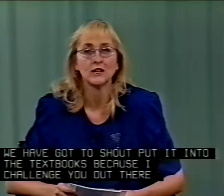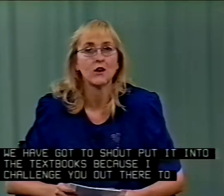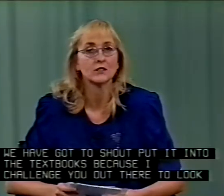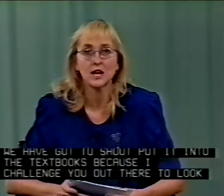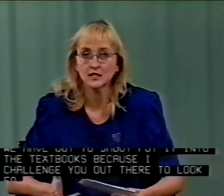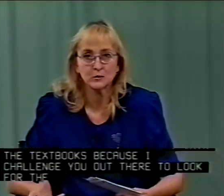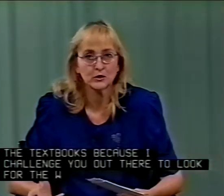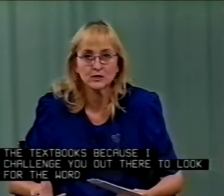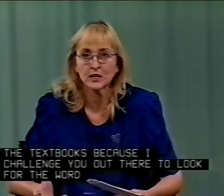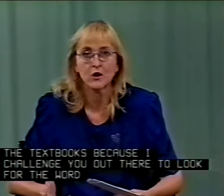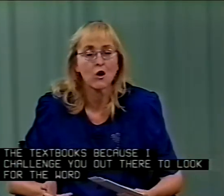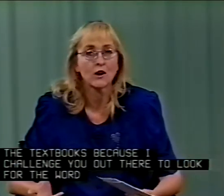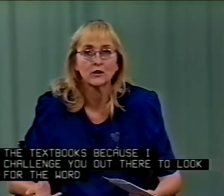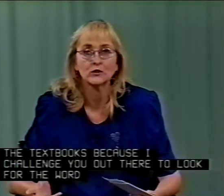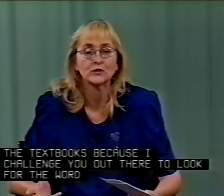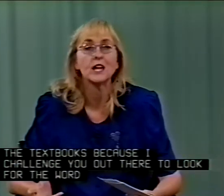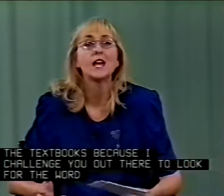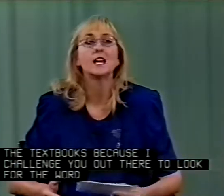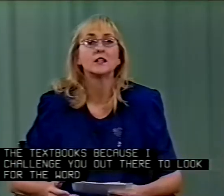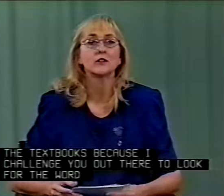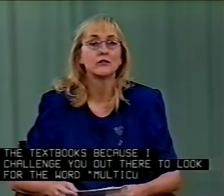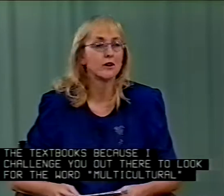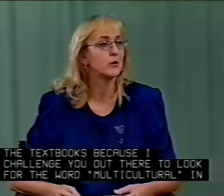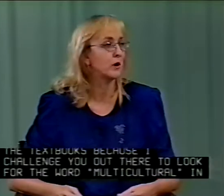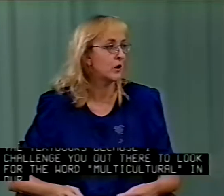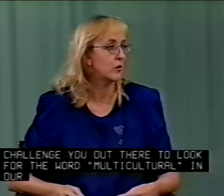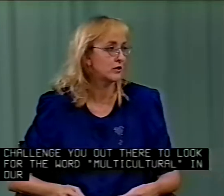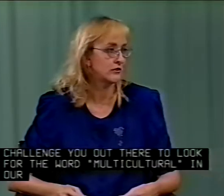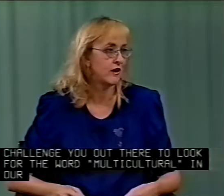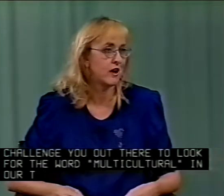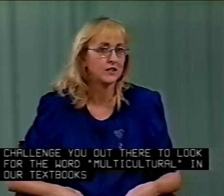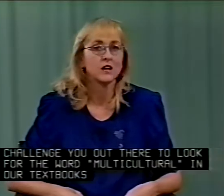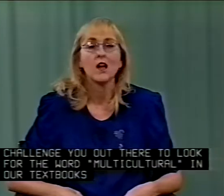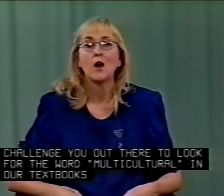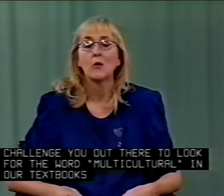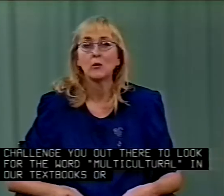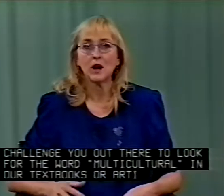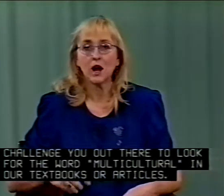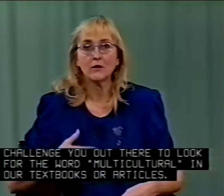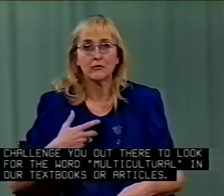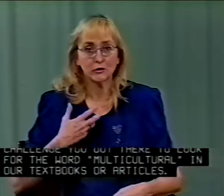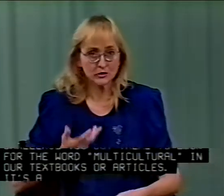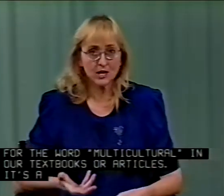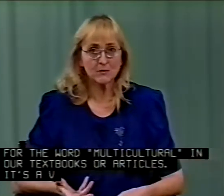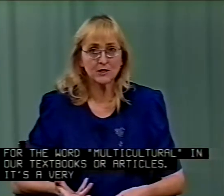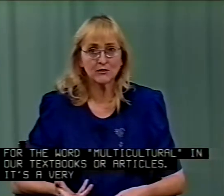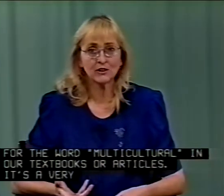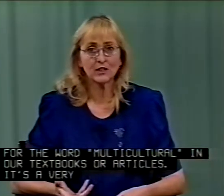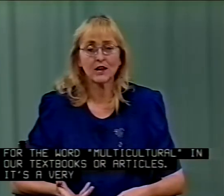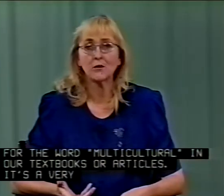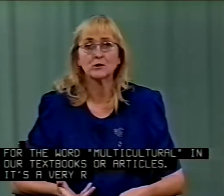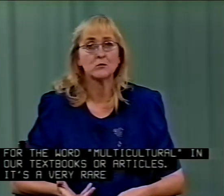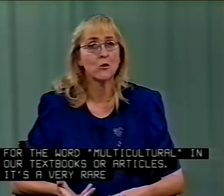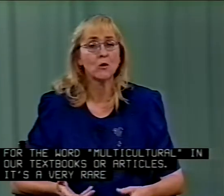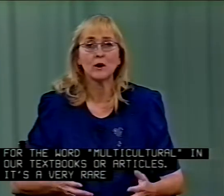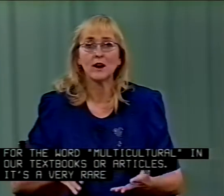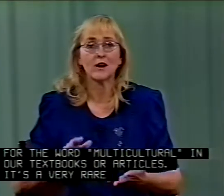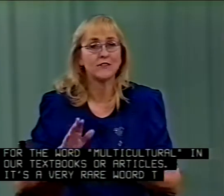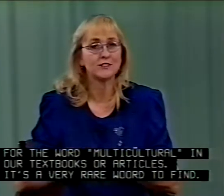our textbooks, in our articles. It is a very rare word to find. When I first came into the field, I was more aware of deaf